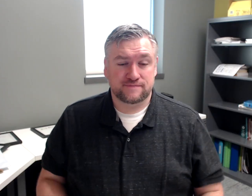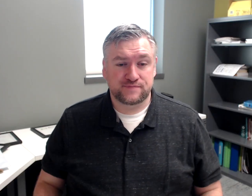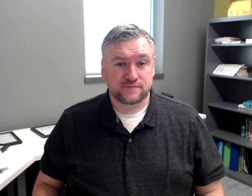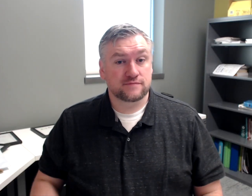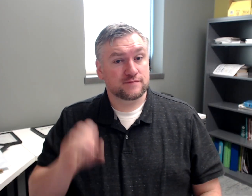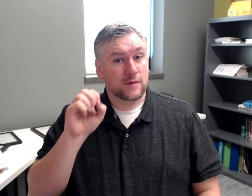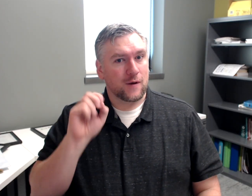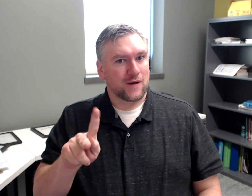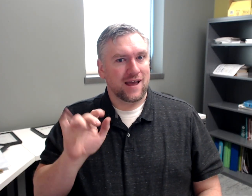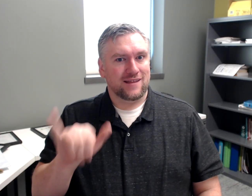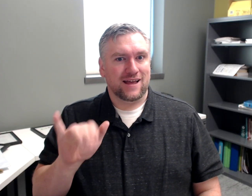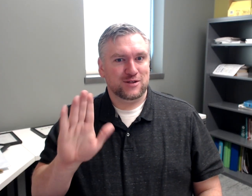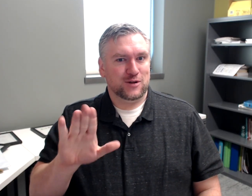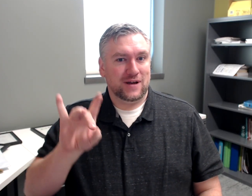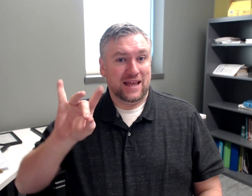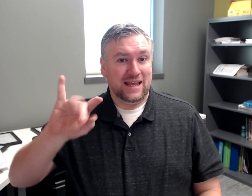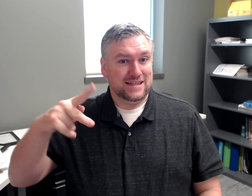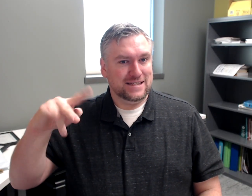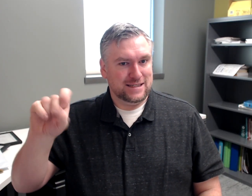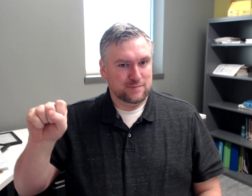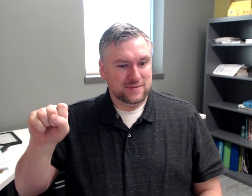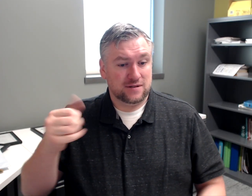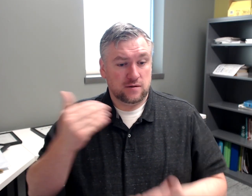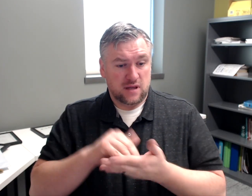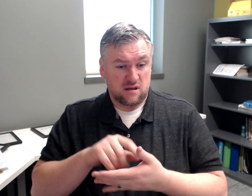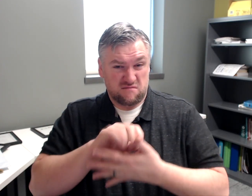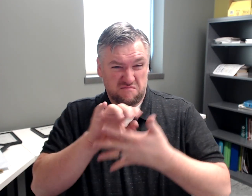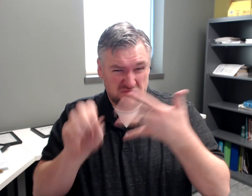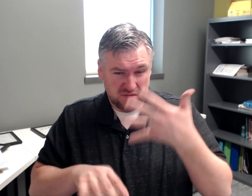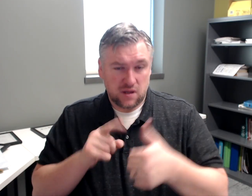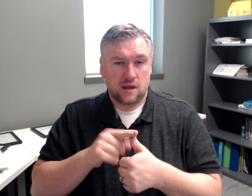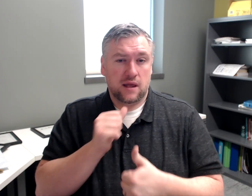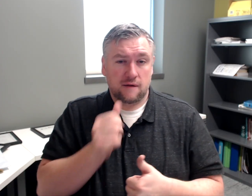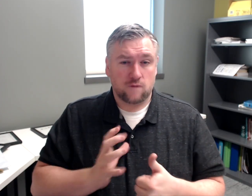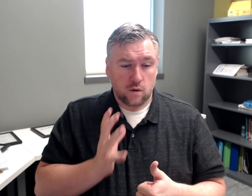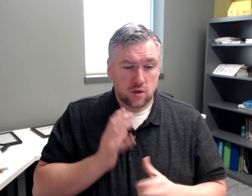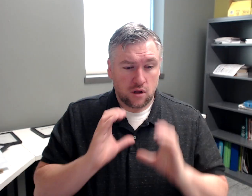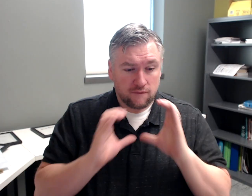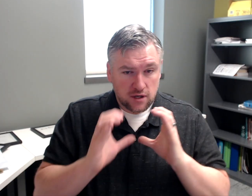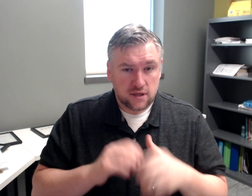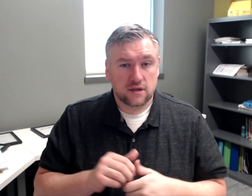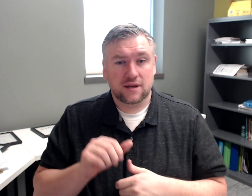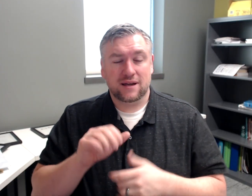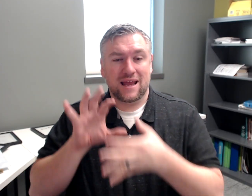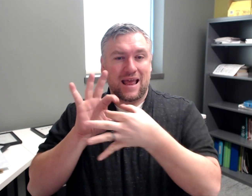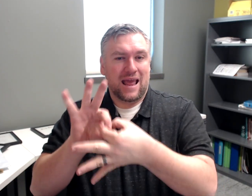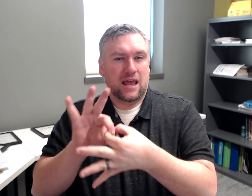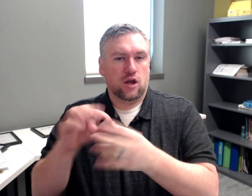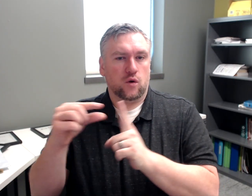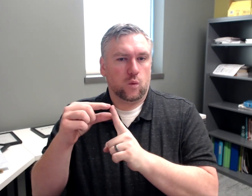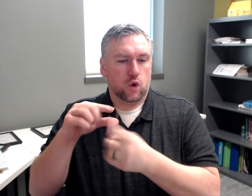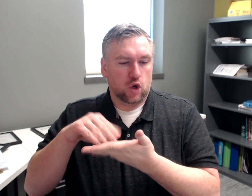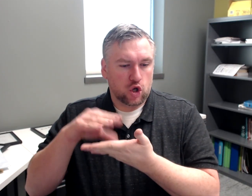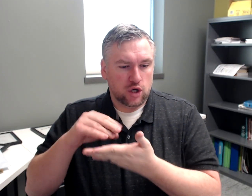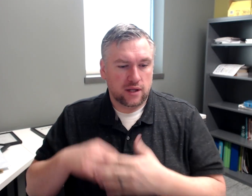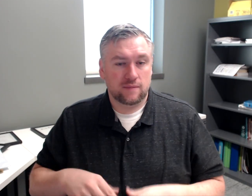this video with ideas. All right, that's your 5 minutes with Nate for the 8 tips. They are